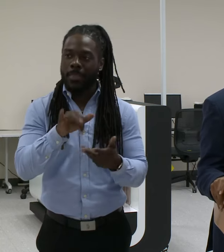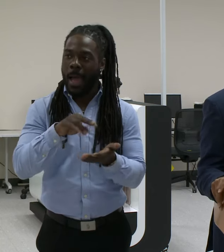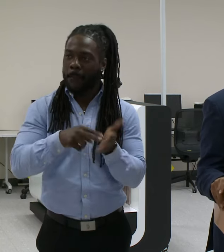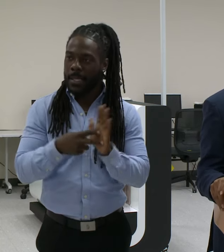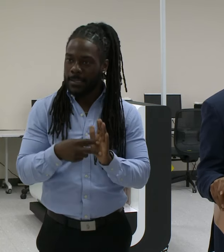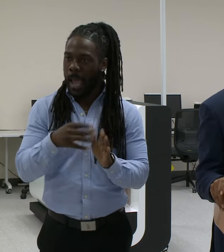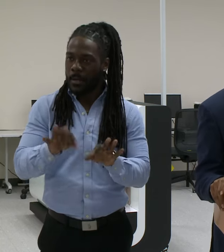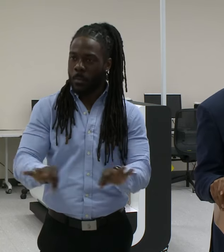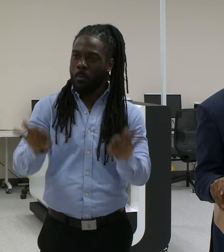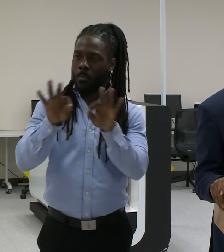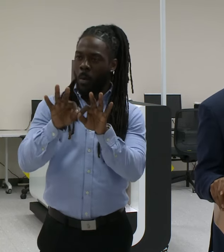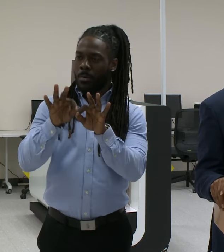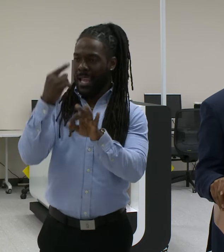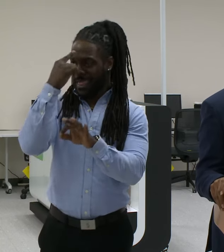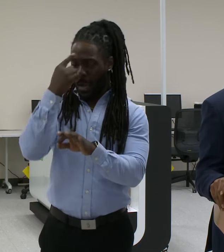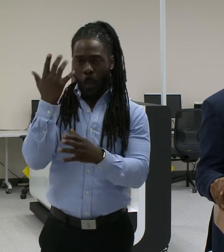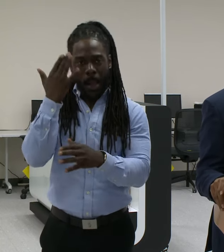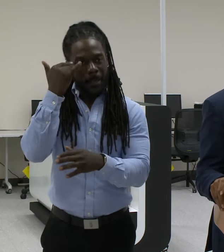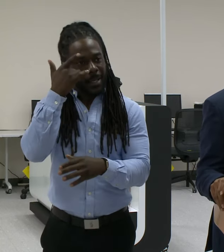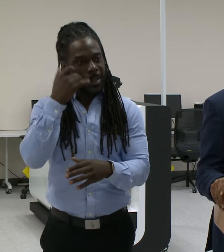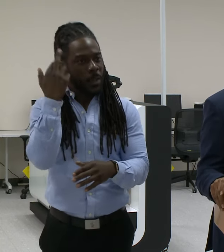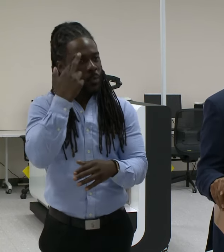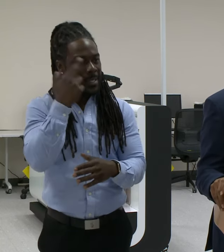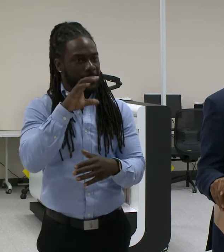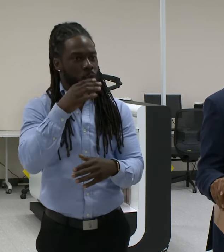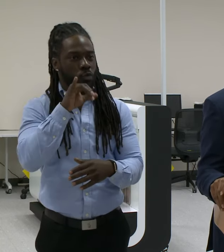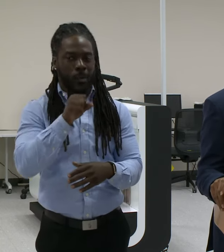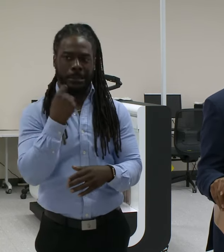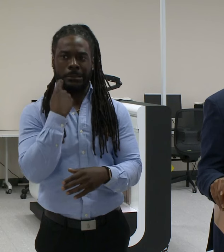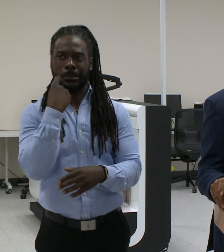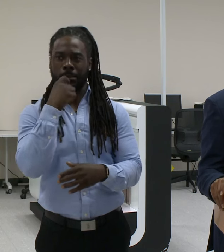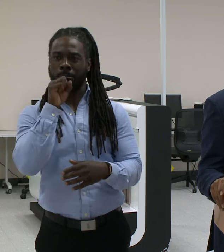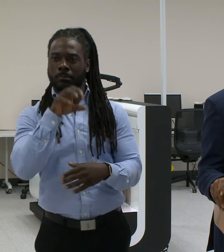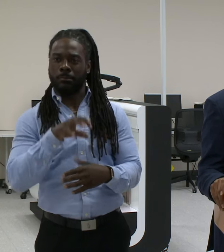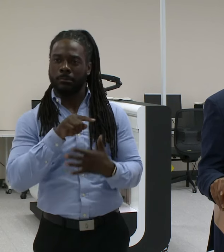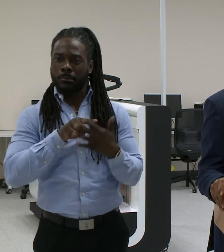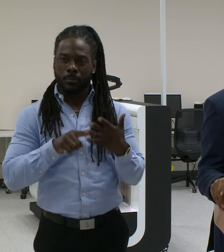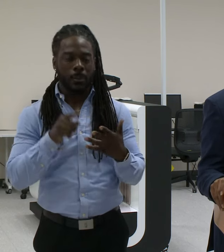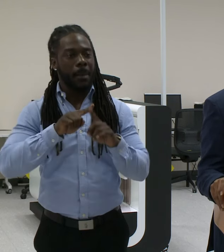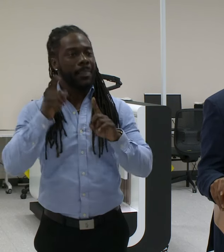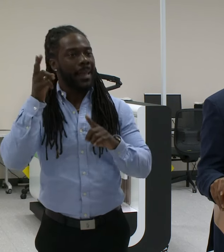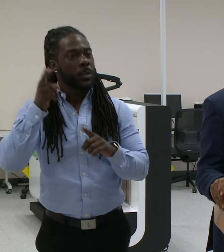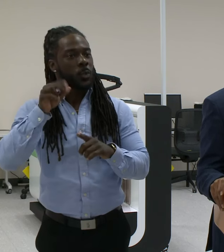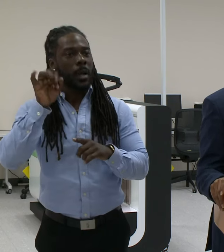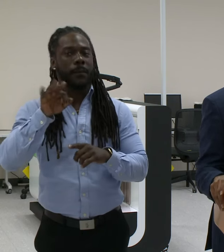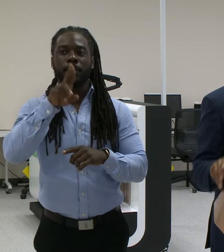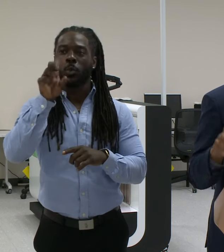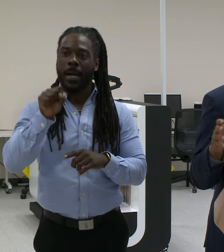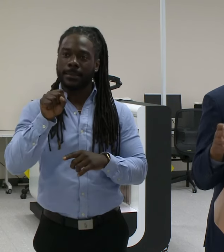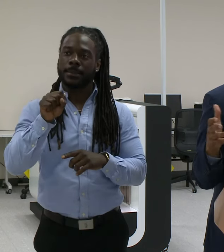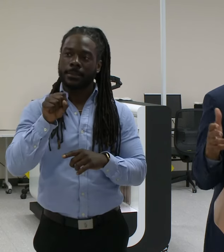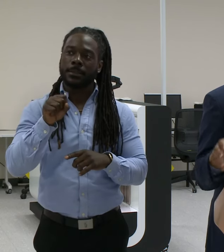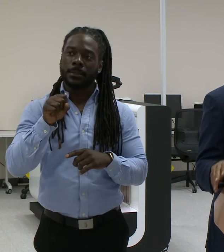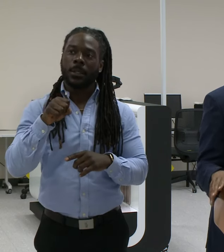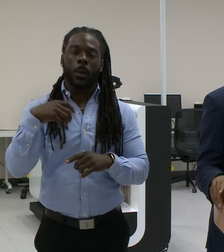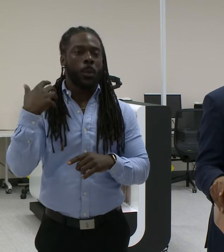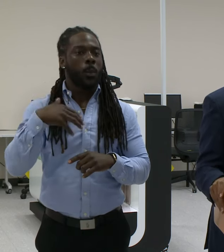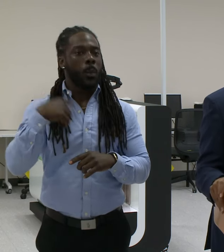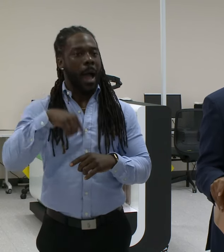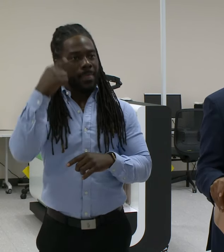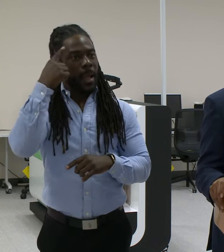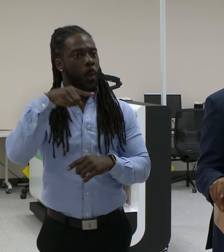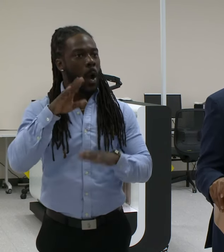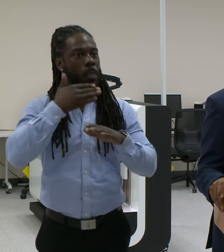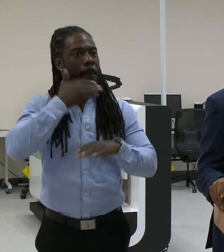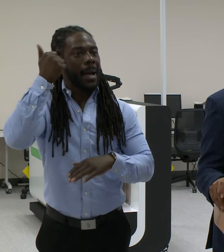it's important, I think, too, for the reasons Chris mentioned a moment ago. But the history of the United States, I think we're the greatest